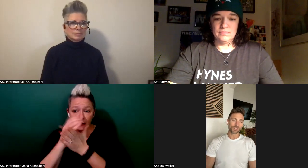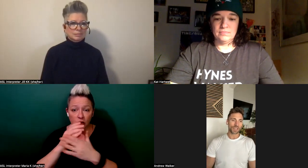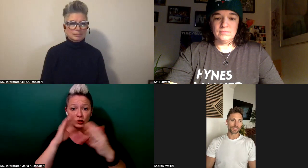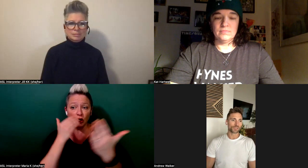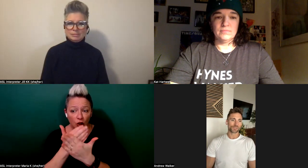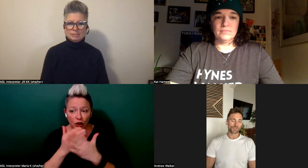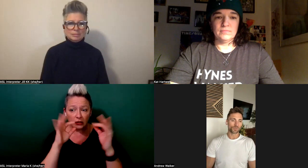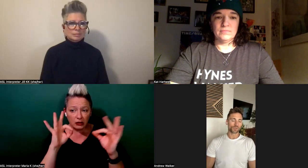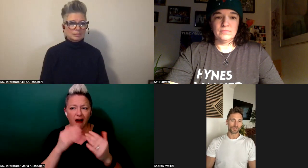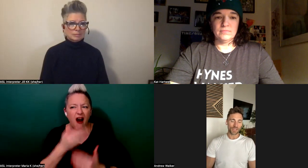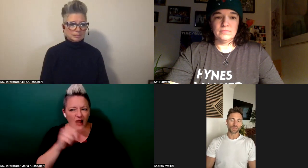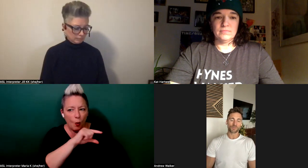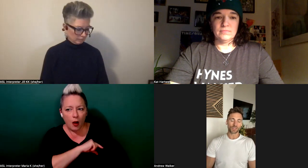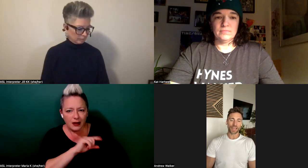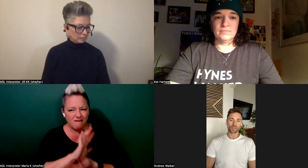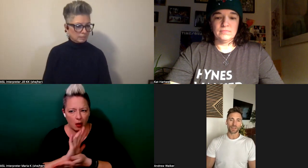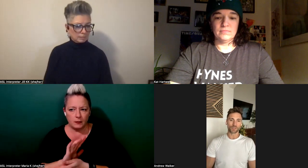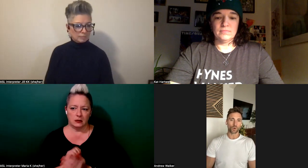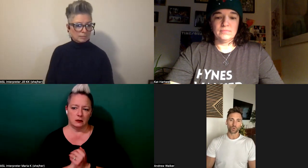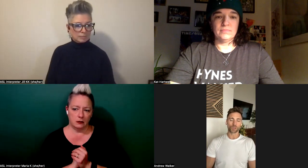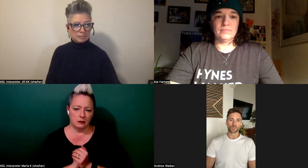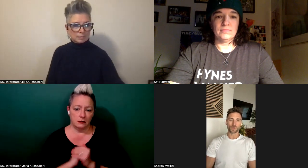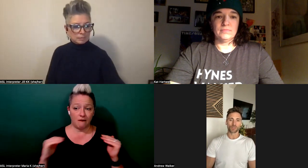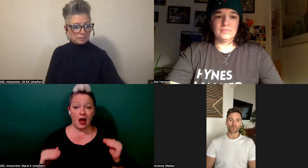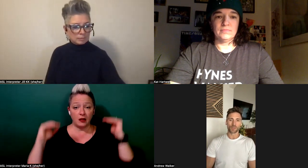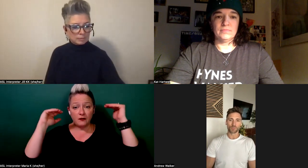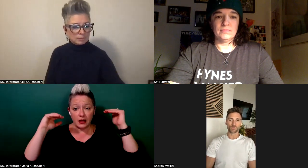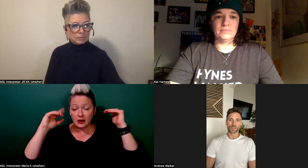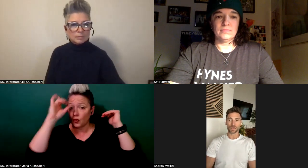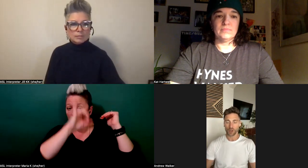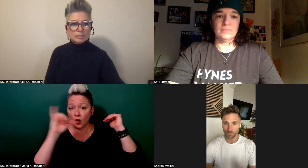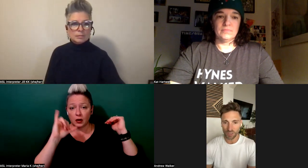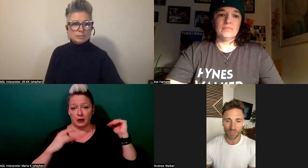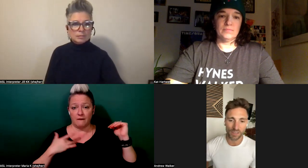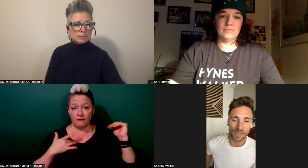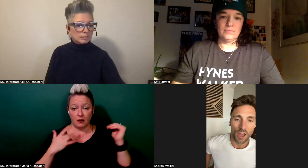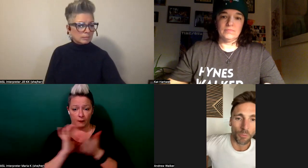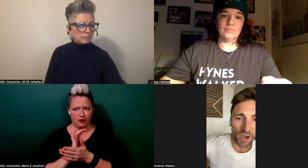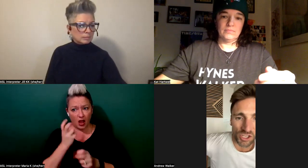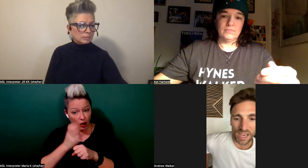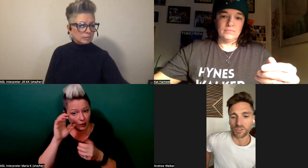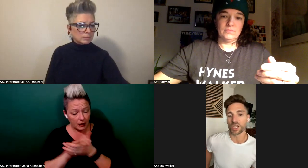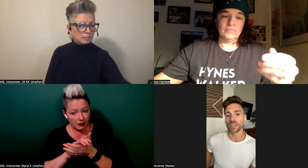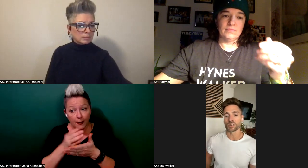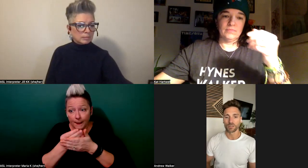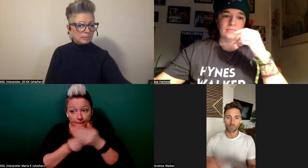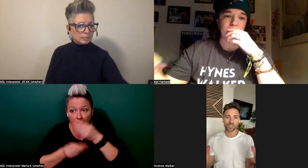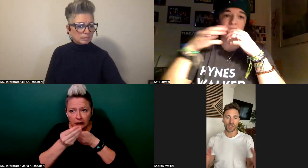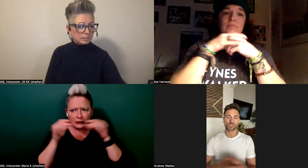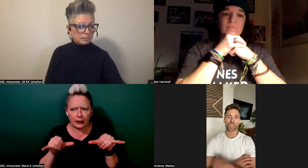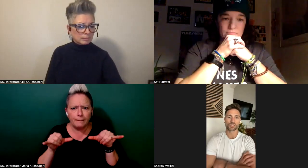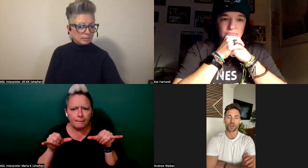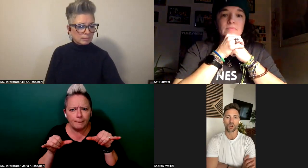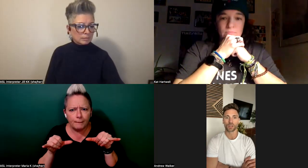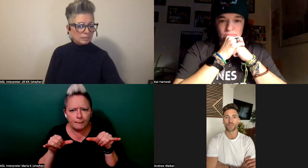Yeah, there's just they've definitely elevated the whole look and feel of the movies, and it's hard to believe because the budgets haven't changed. The budgets